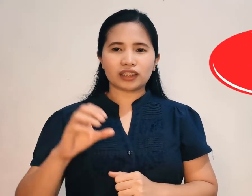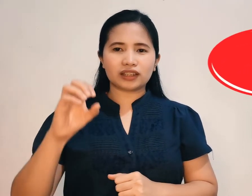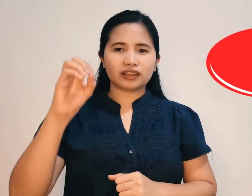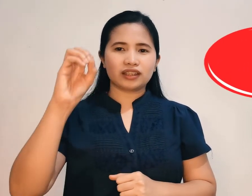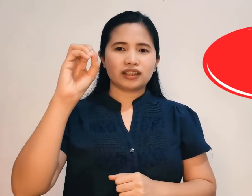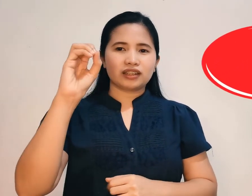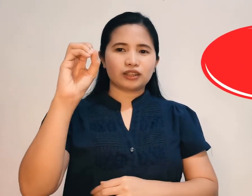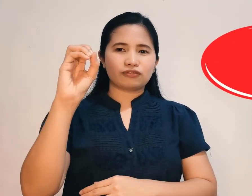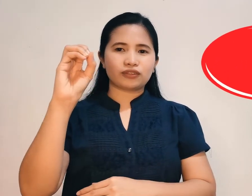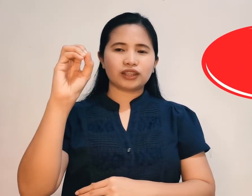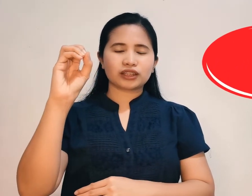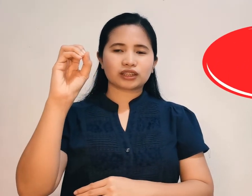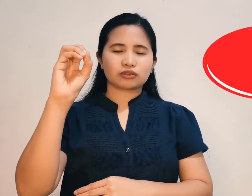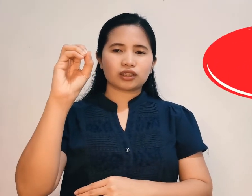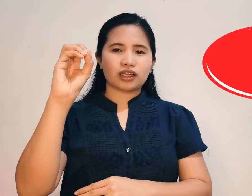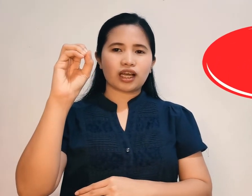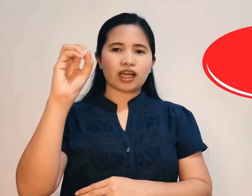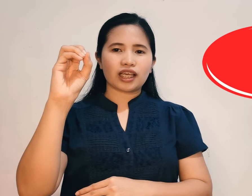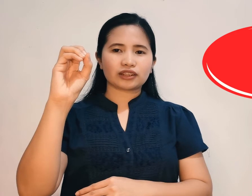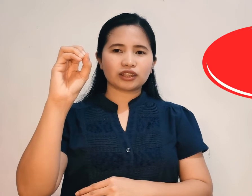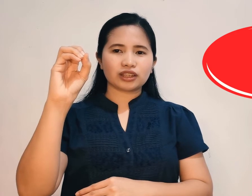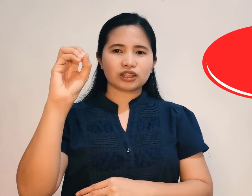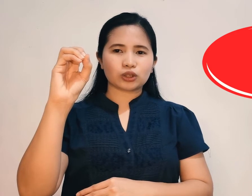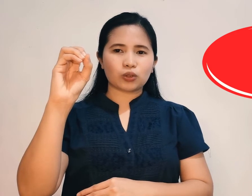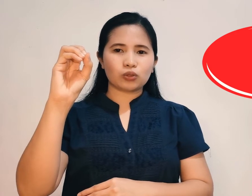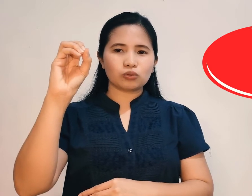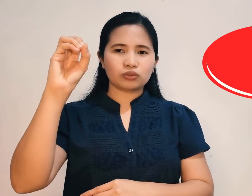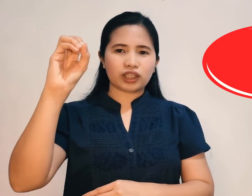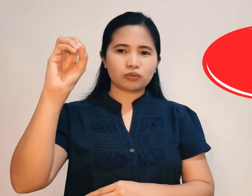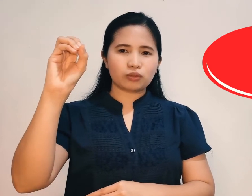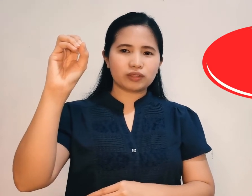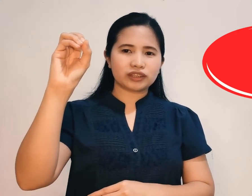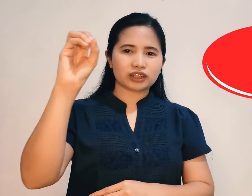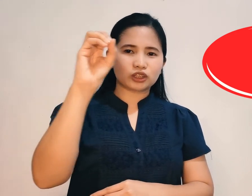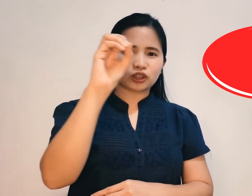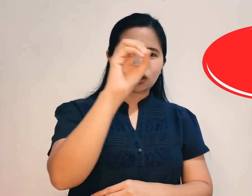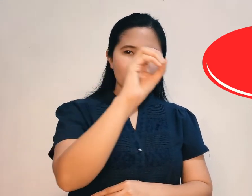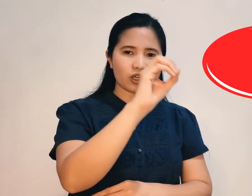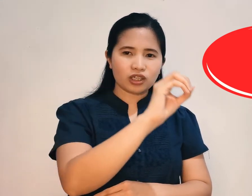oval? The first letter is O, then we will just draw